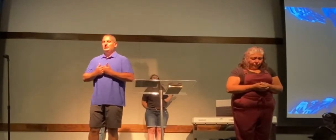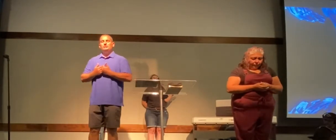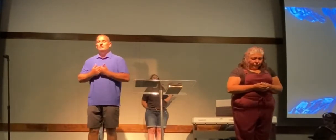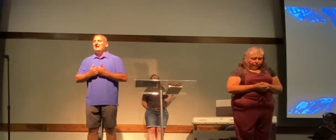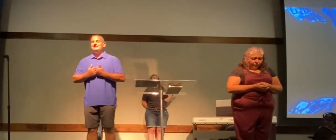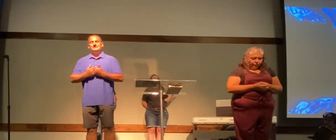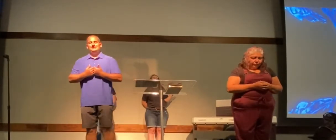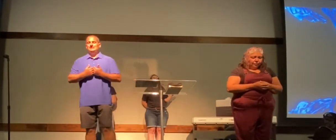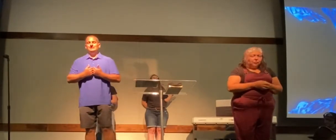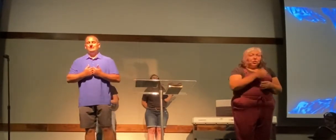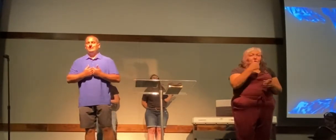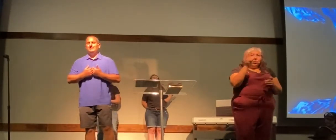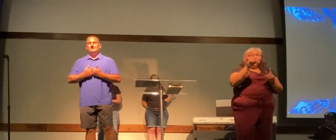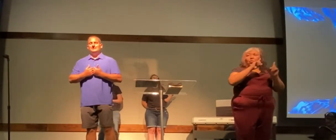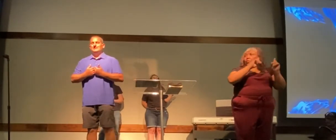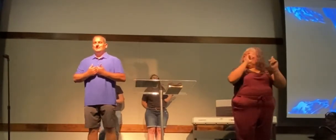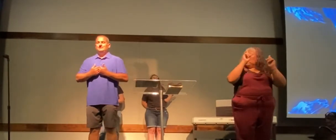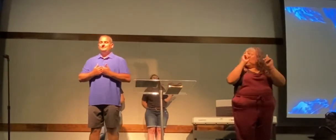You went.